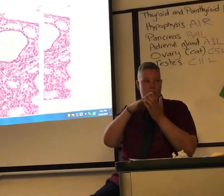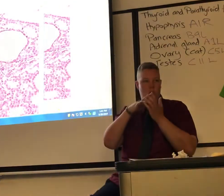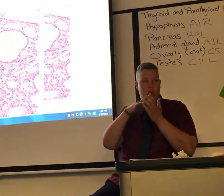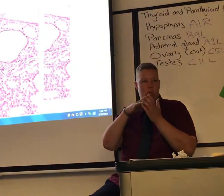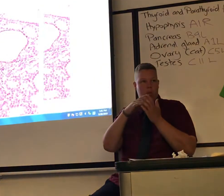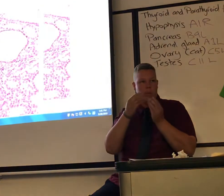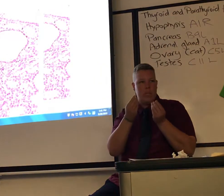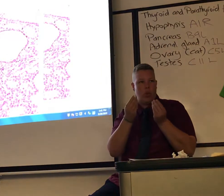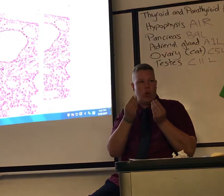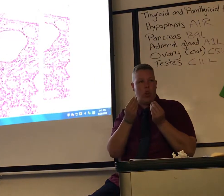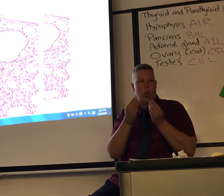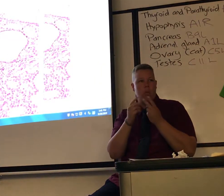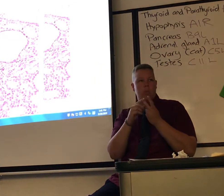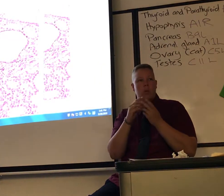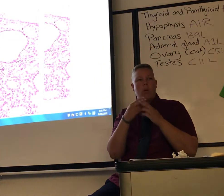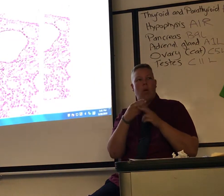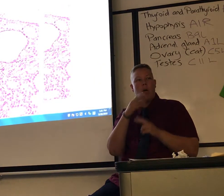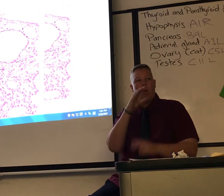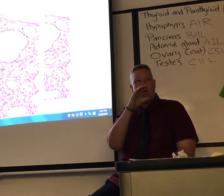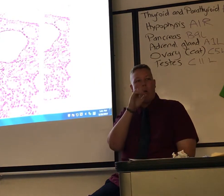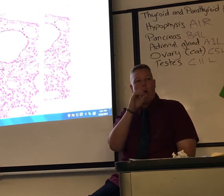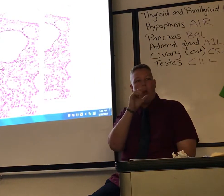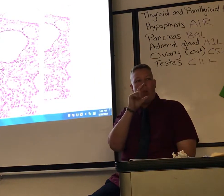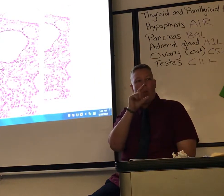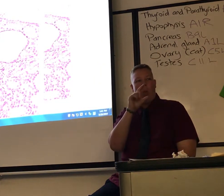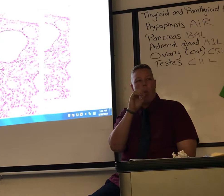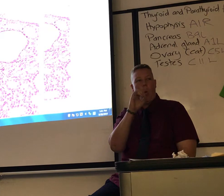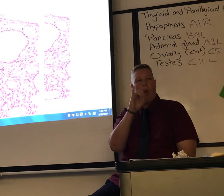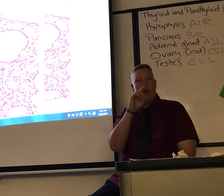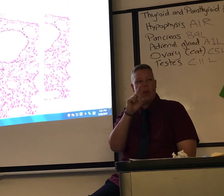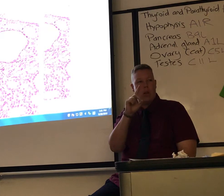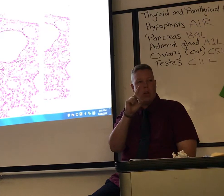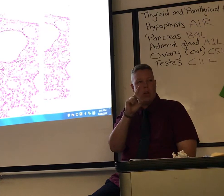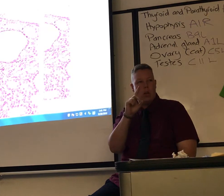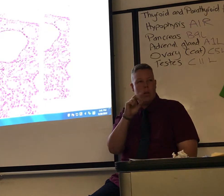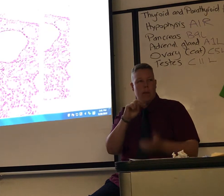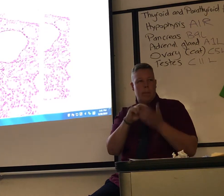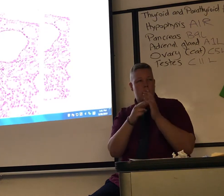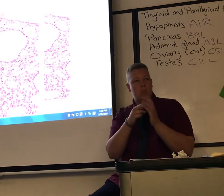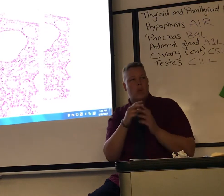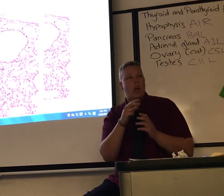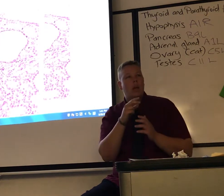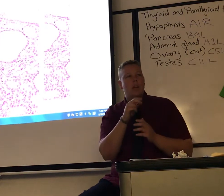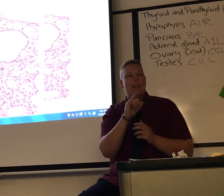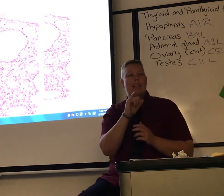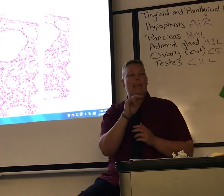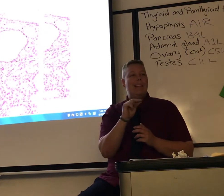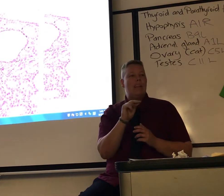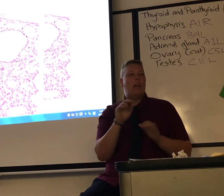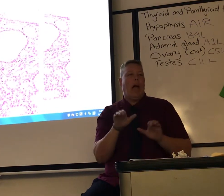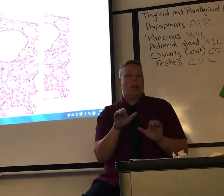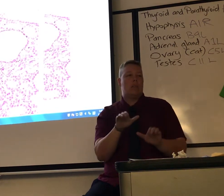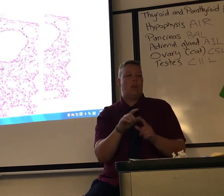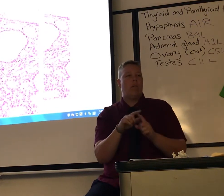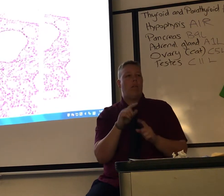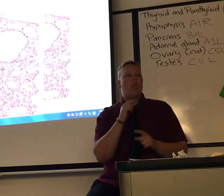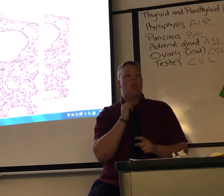called colloid. Okay? Colloid is inactive thyroid hormone. All of these follicle cells that